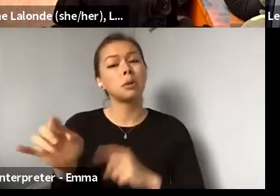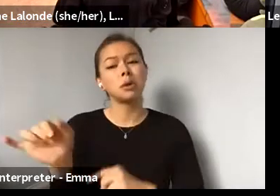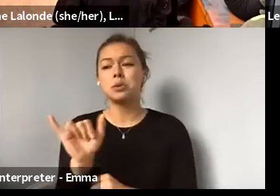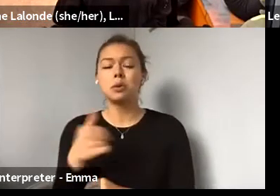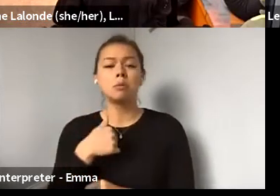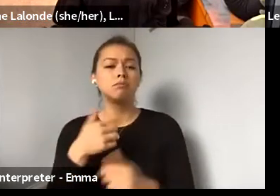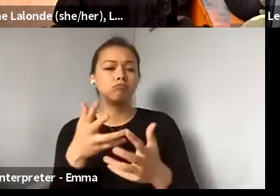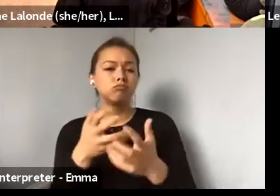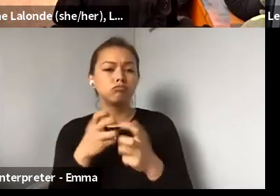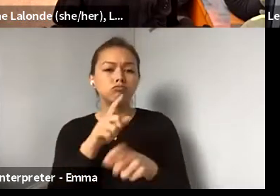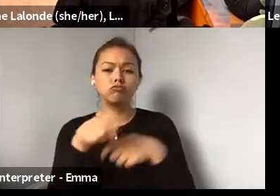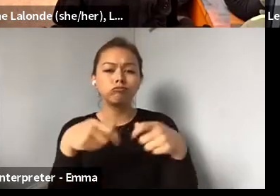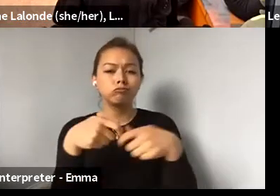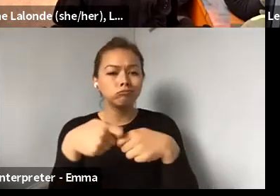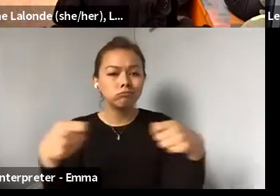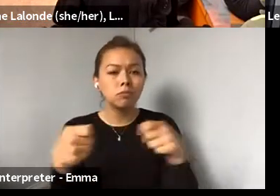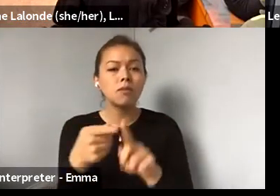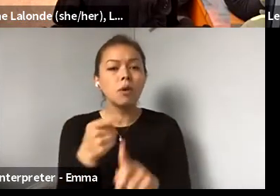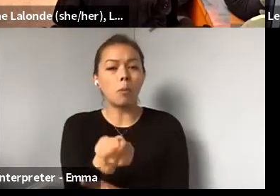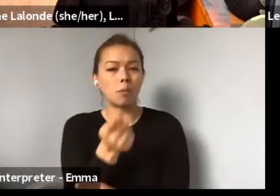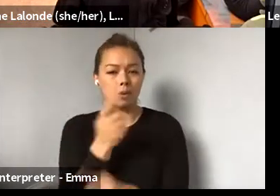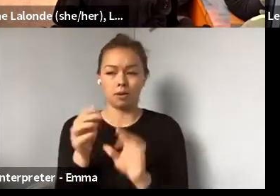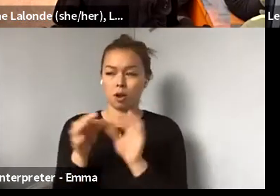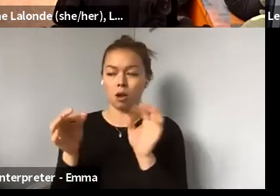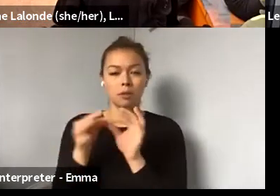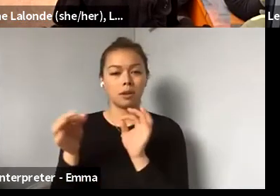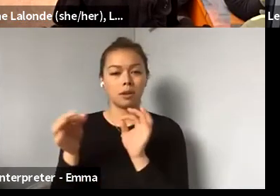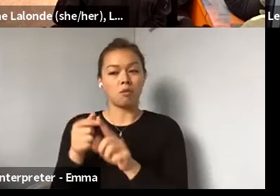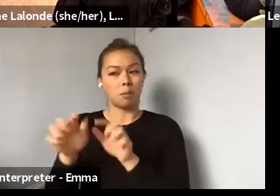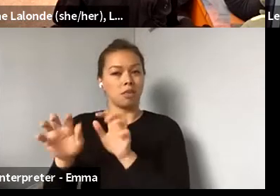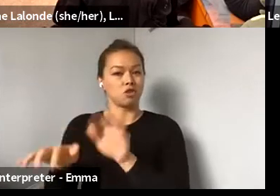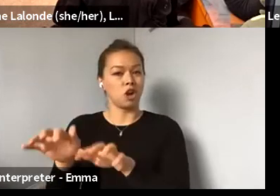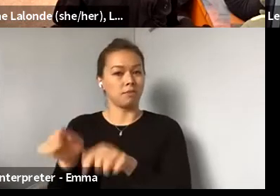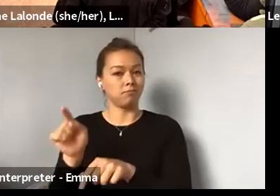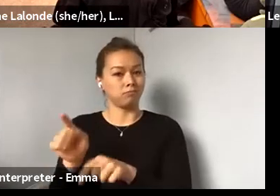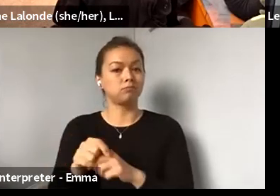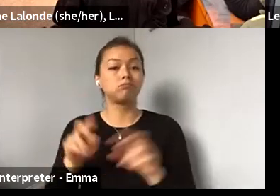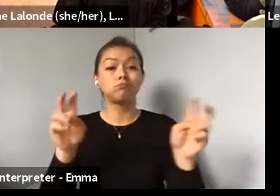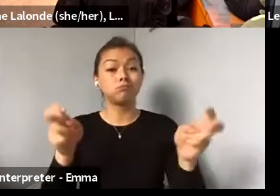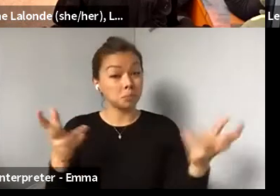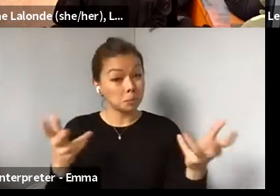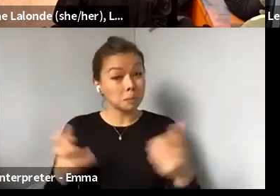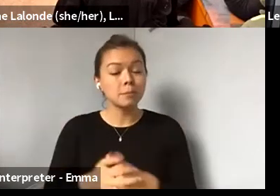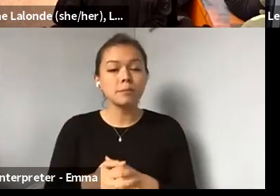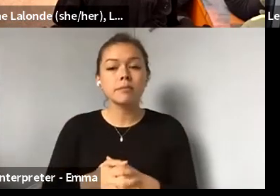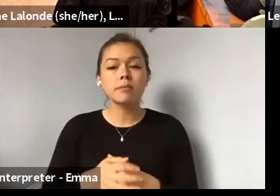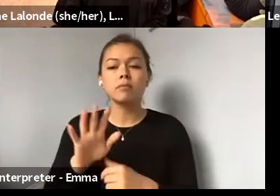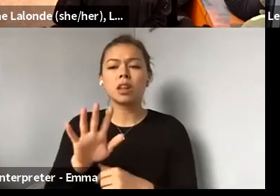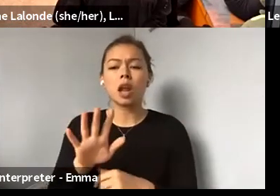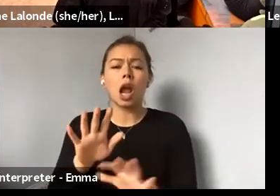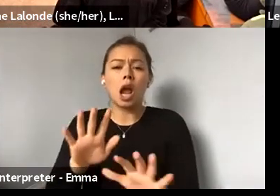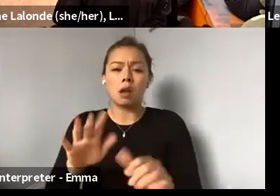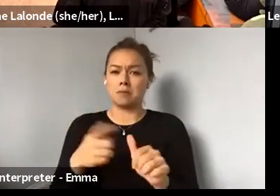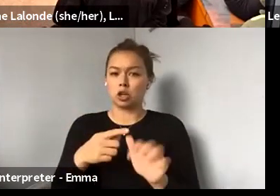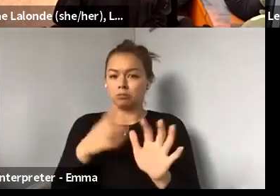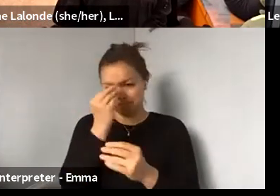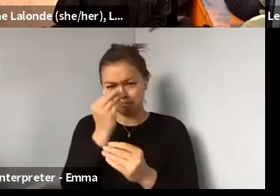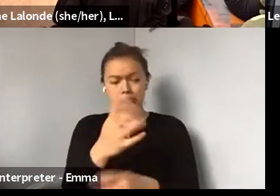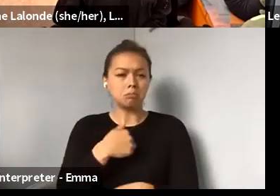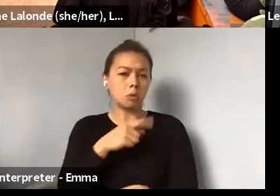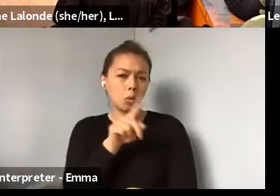comment out of the Q&A. And it simply says, firstly, I don't have a question. I'm happy to